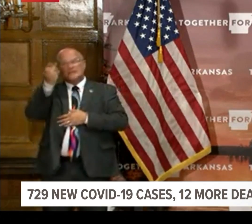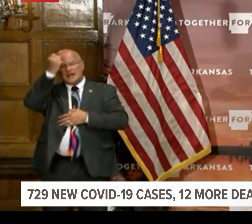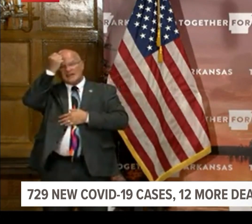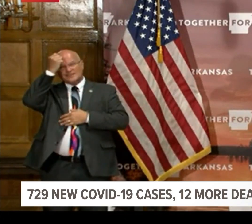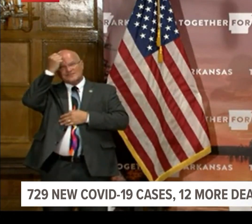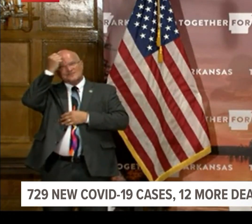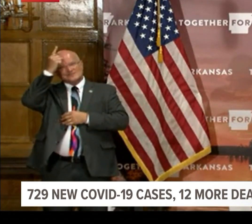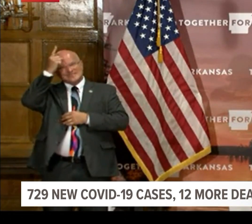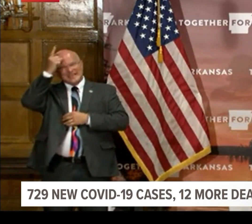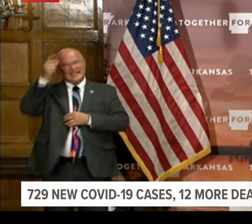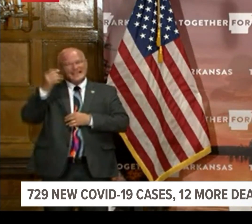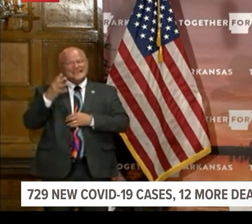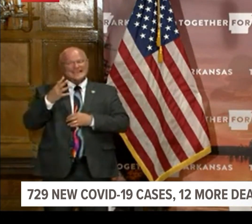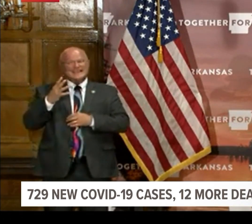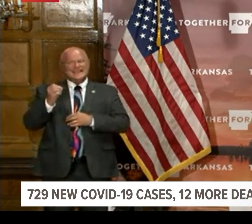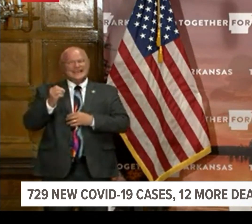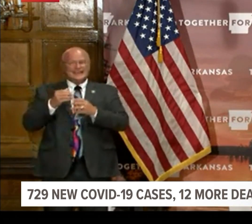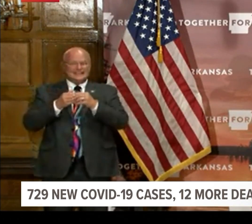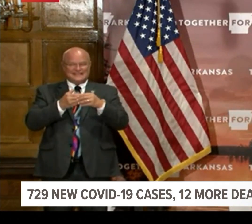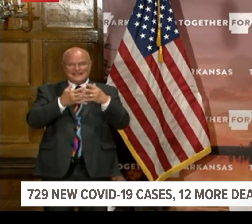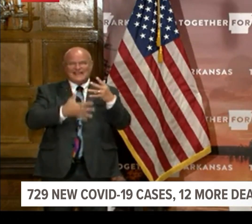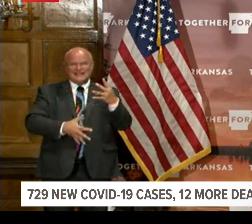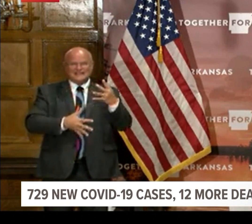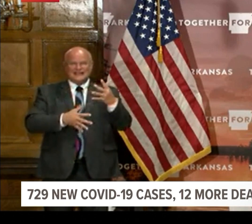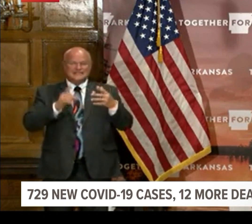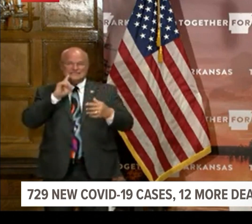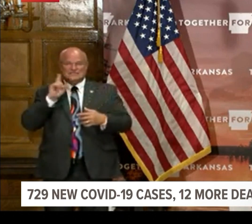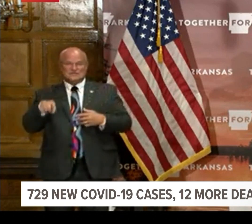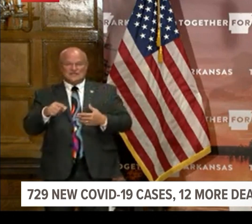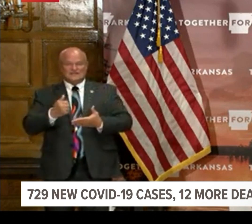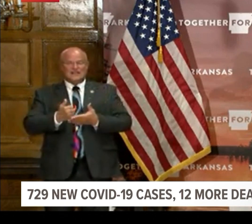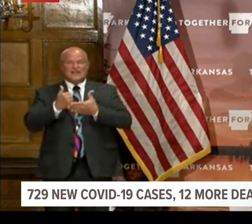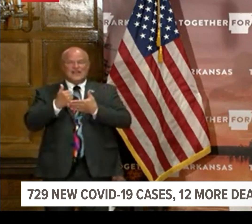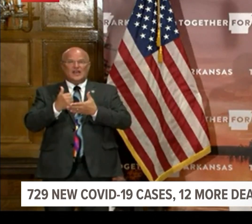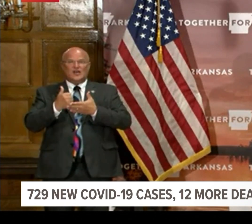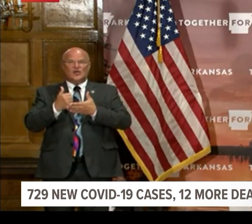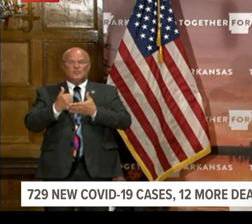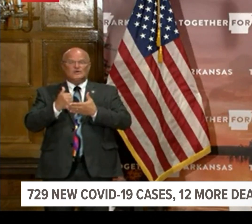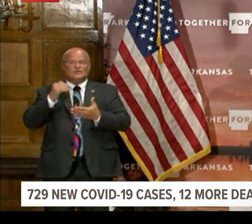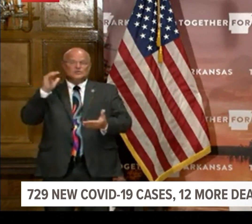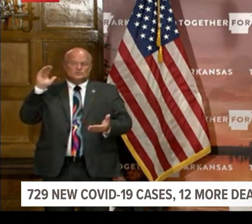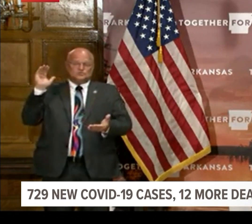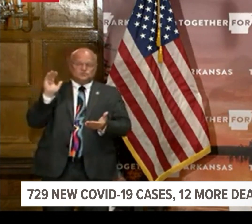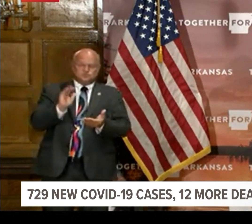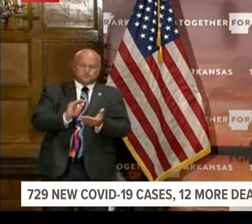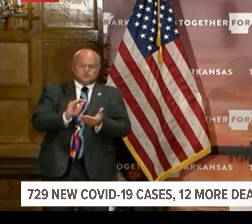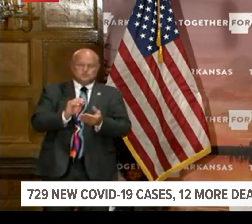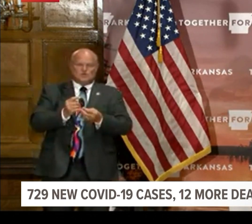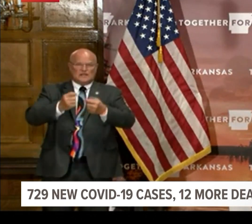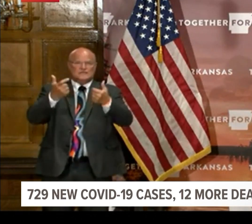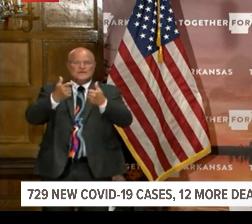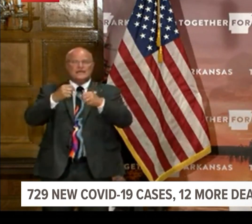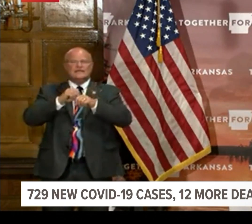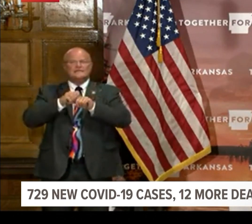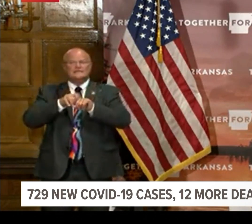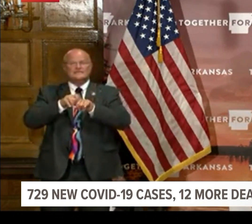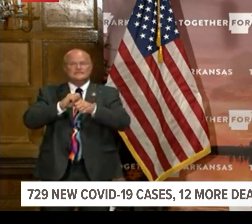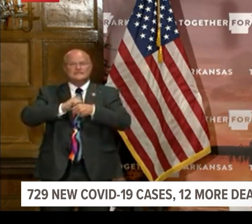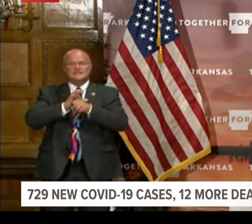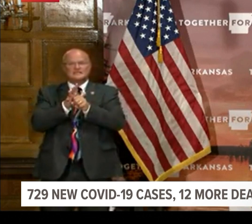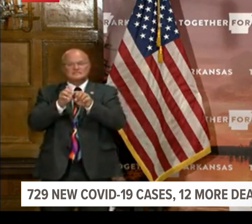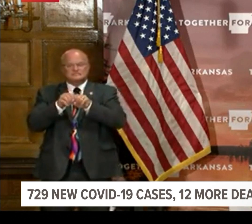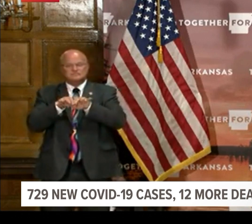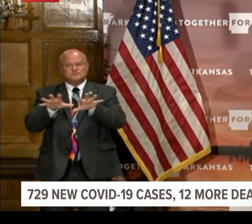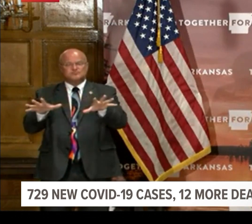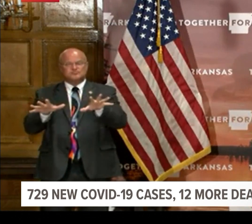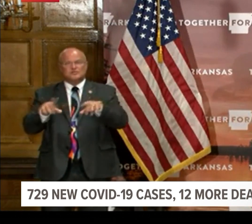understand and the guidelines and the directives that help slow or eliminate the spread of this virus, and you add to